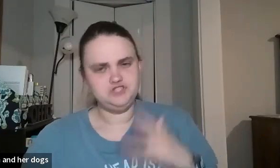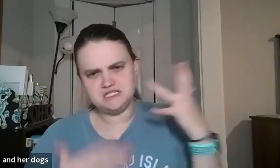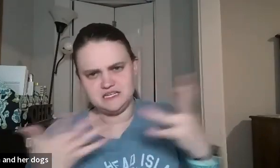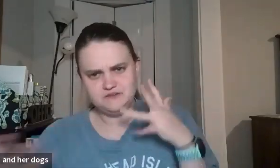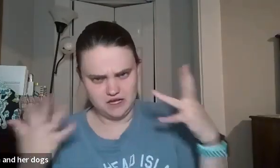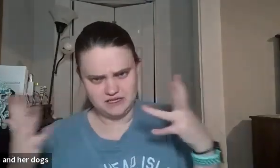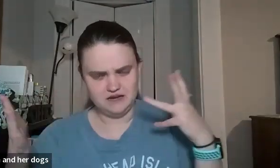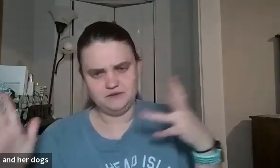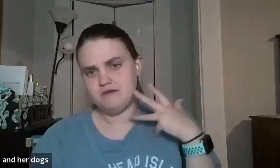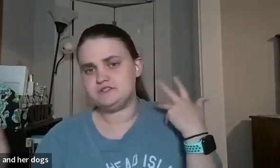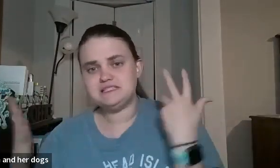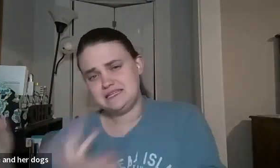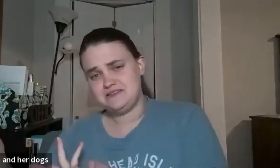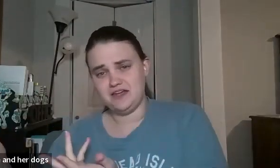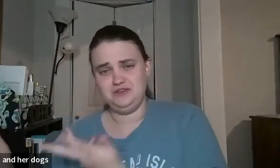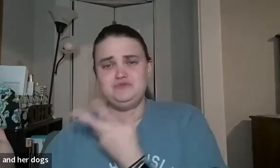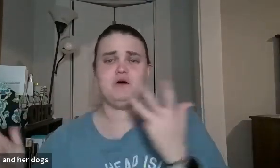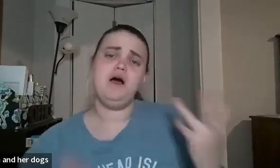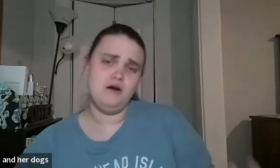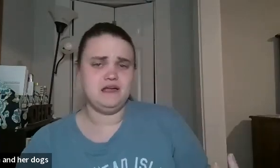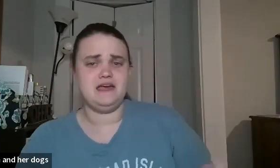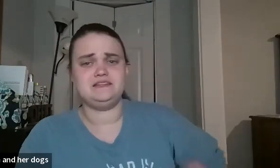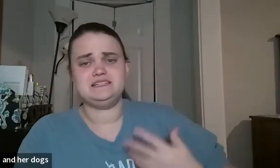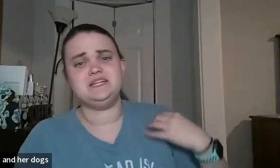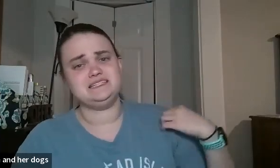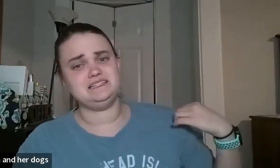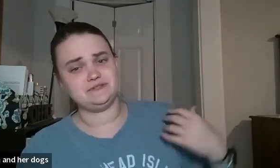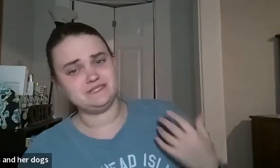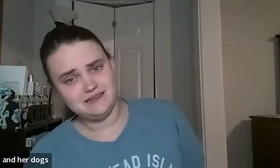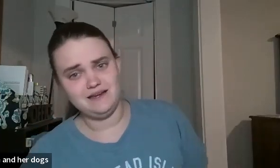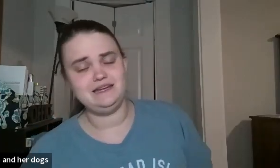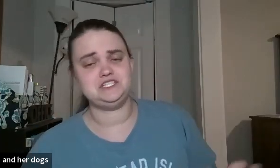Just to give you guys kind of, if you ever see that, you know, oh, okay, that doesn't mean it's a different sign.